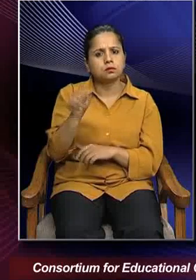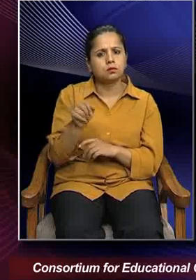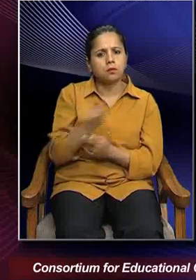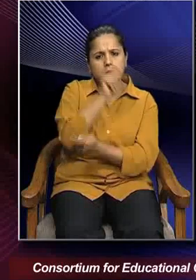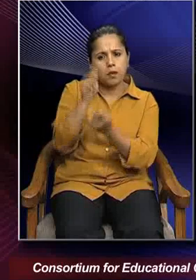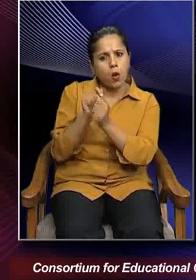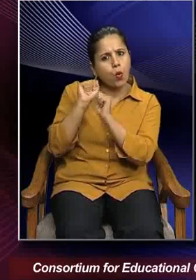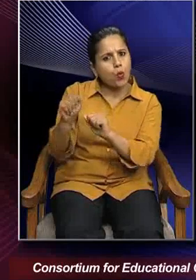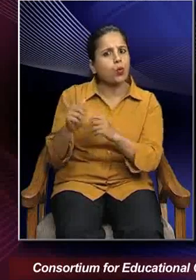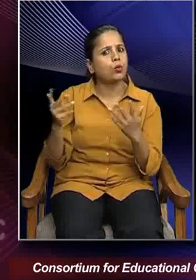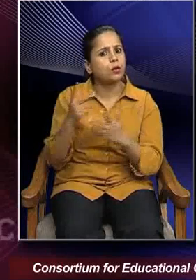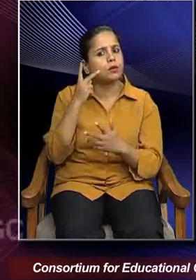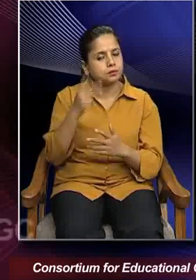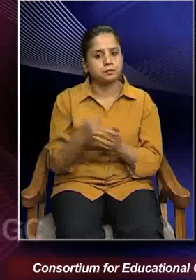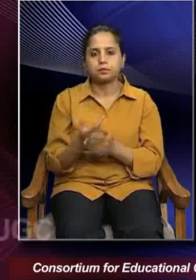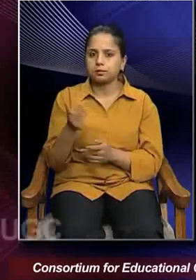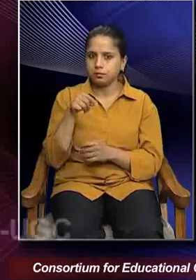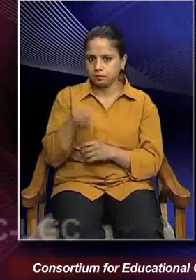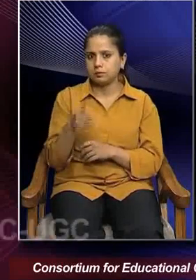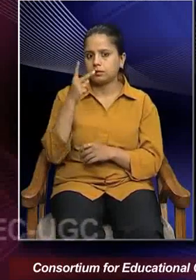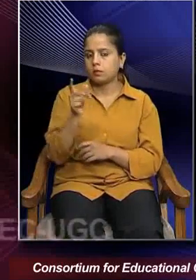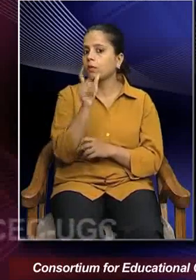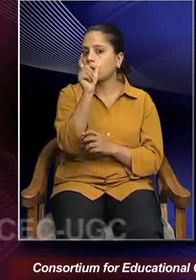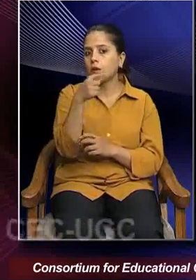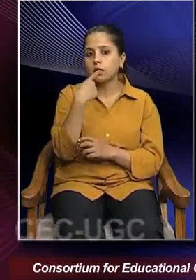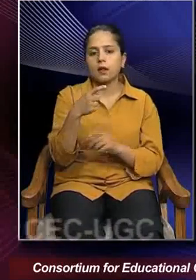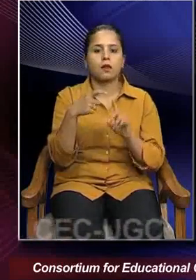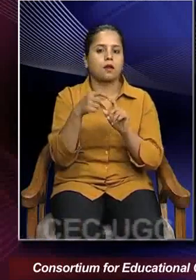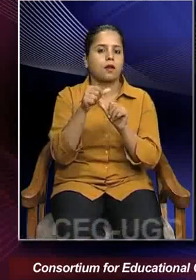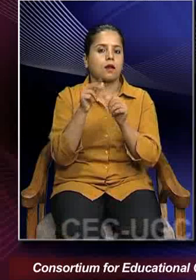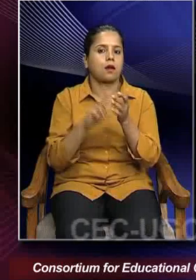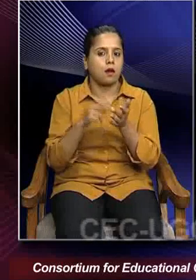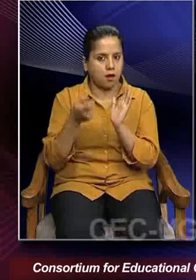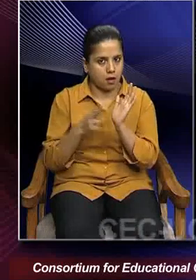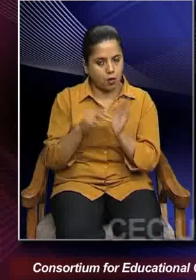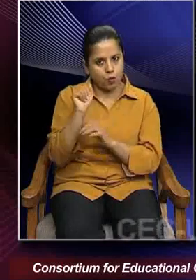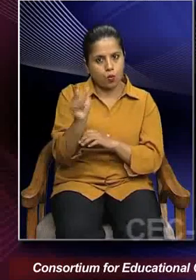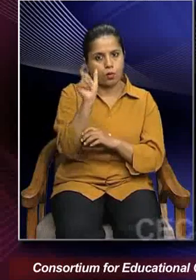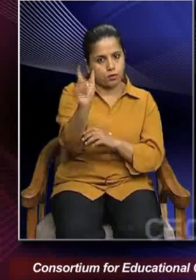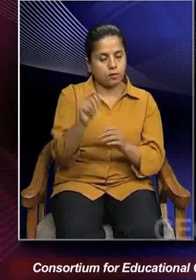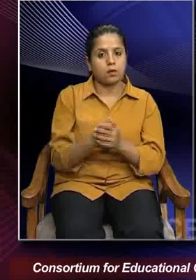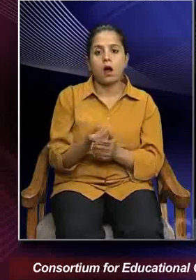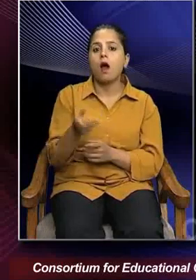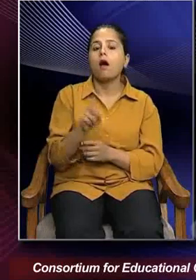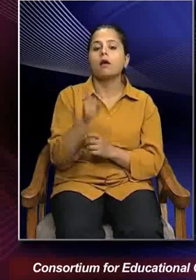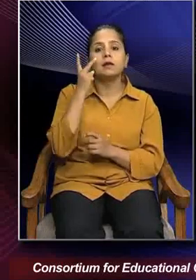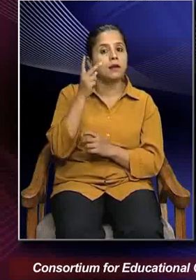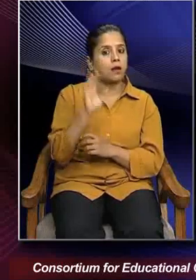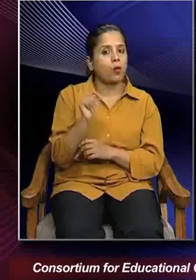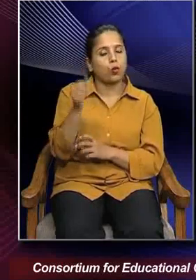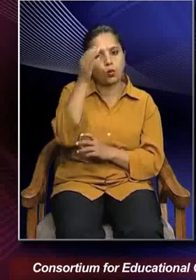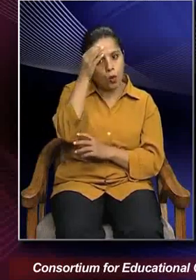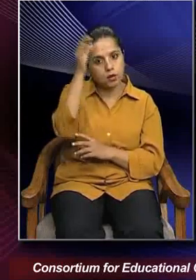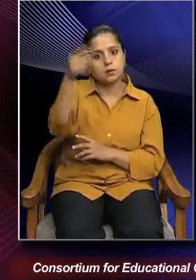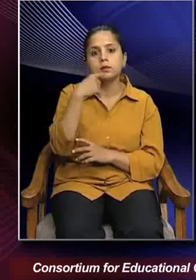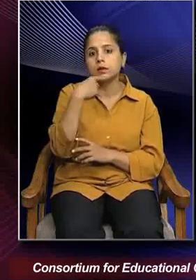particularity. Okay, again coming from the term Karn, and then again his concept